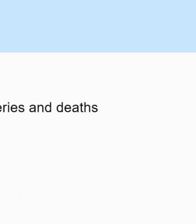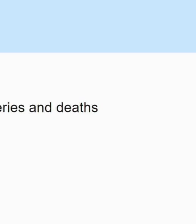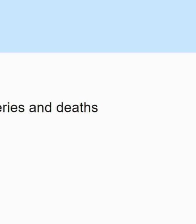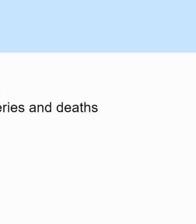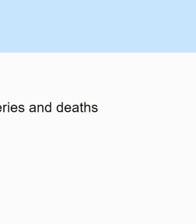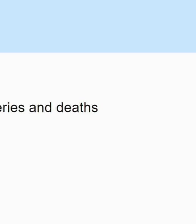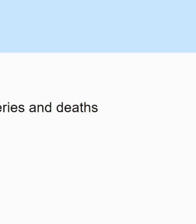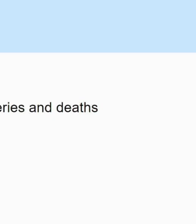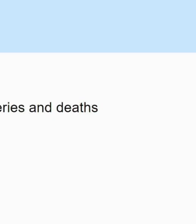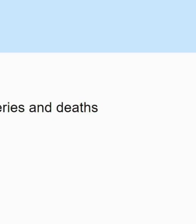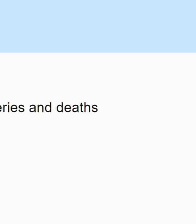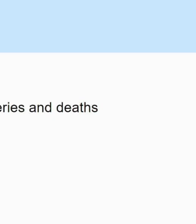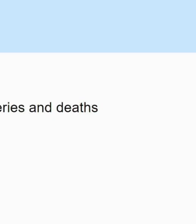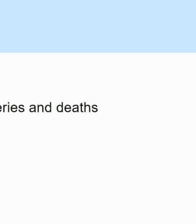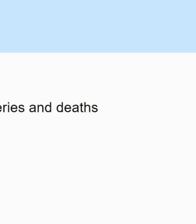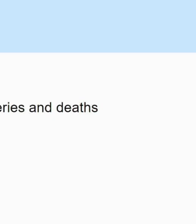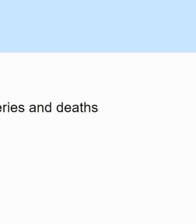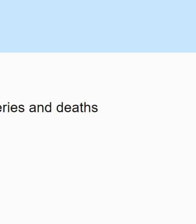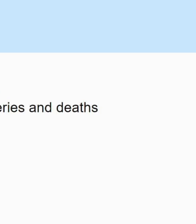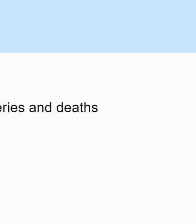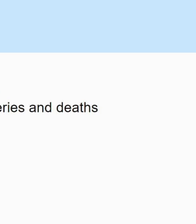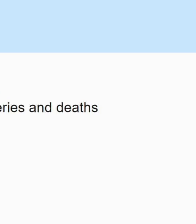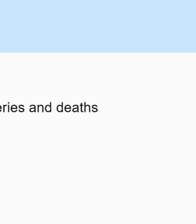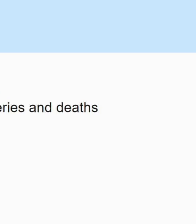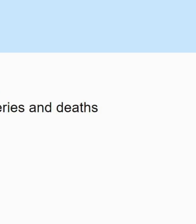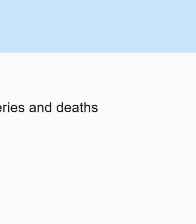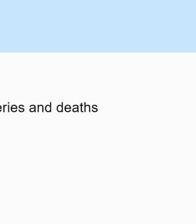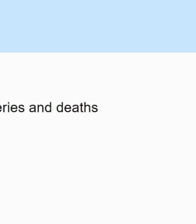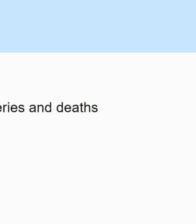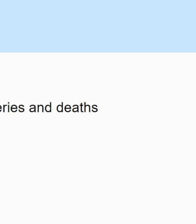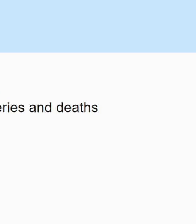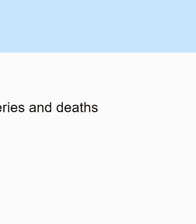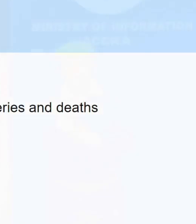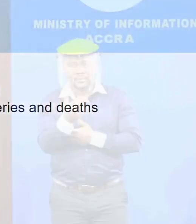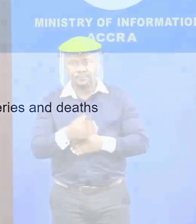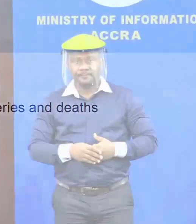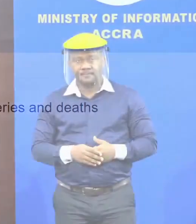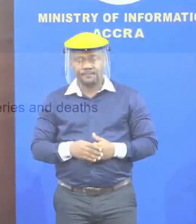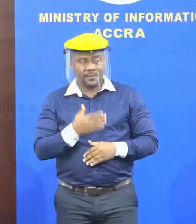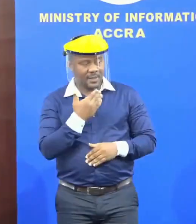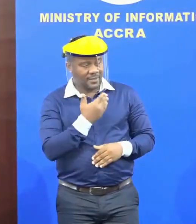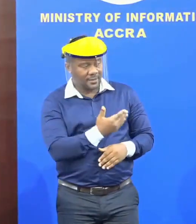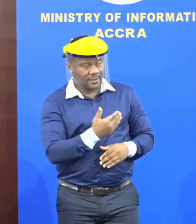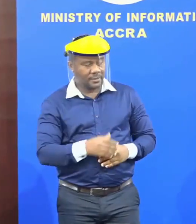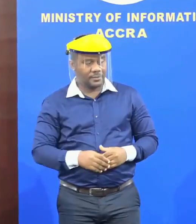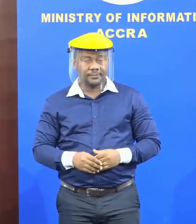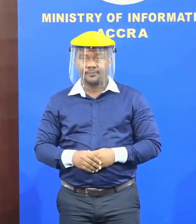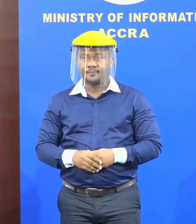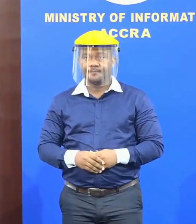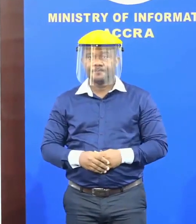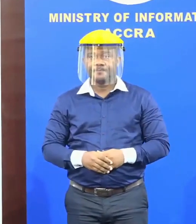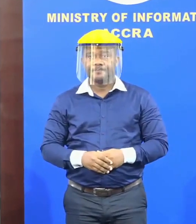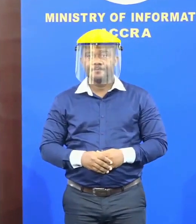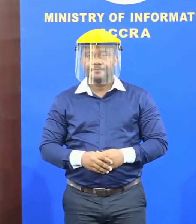surveys. Doc, good morning and welcome. Good morning. Good morning. Thank you, Honorable Minister.